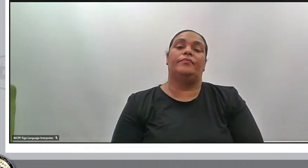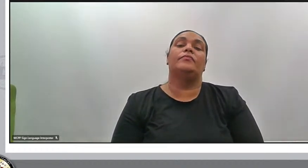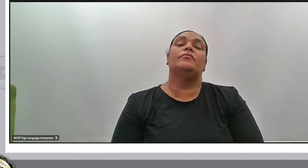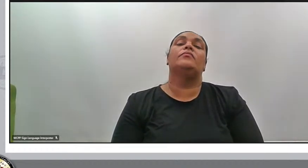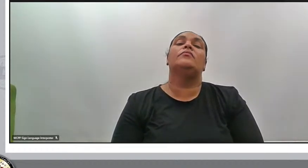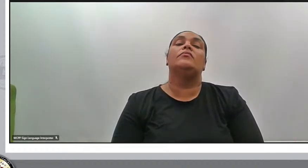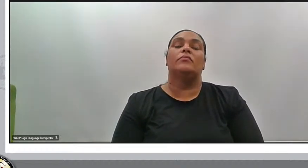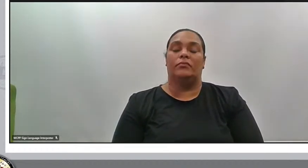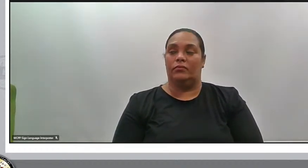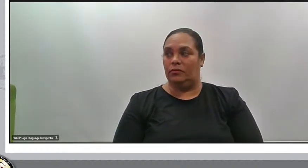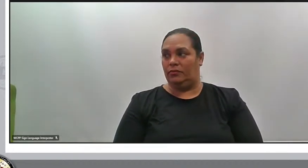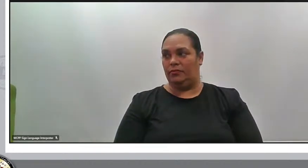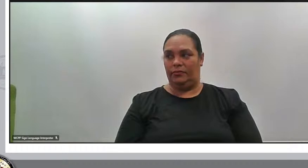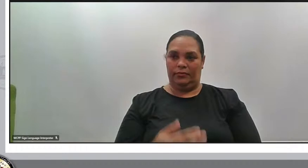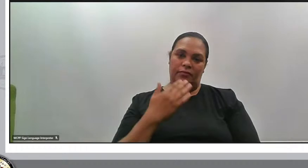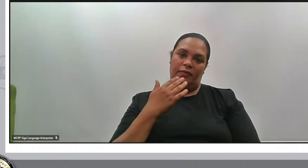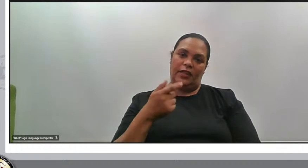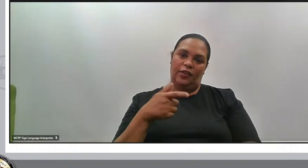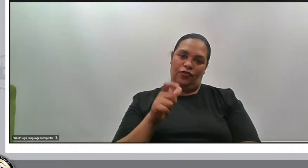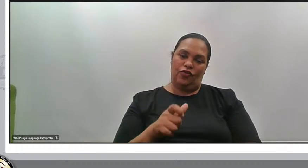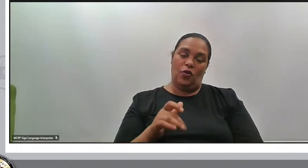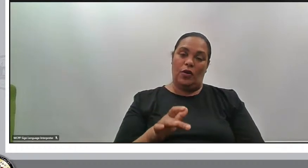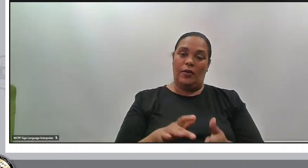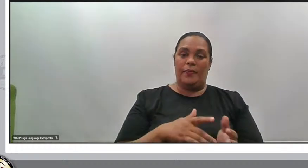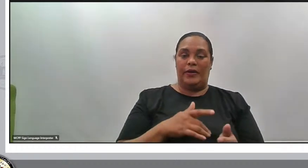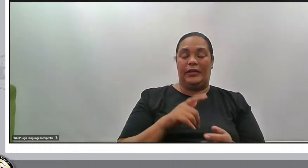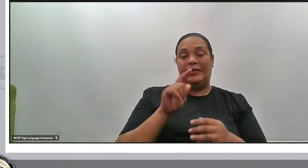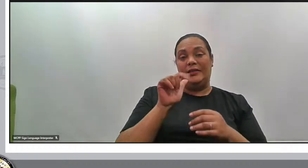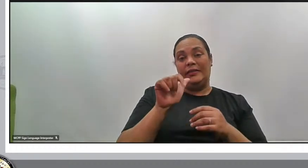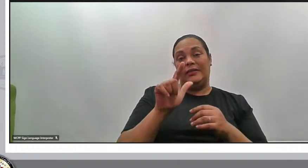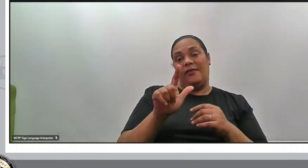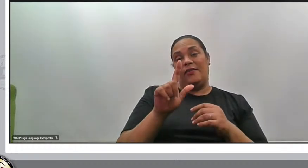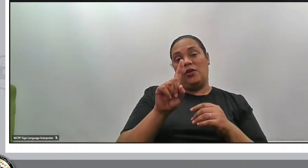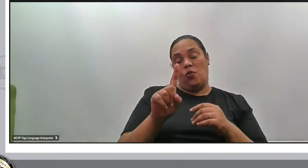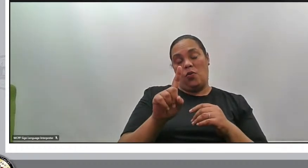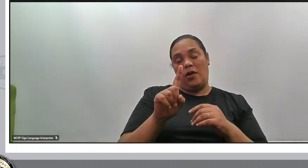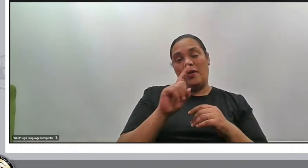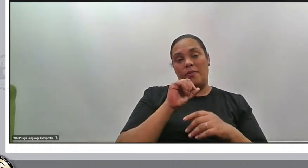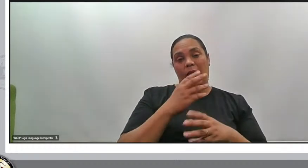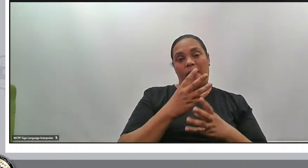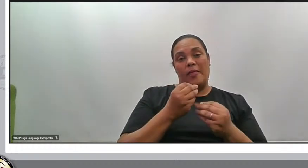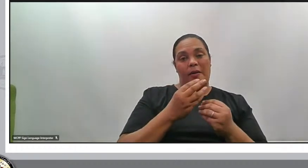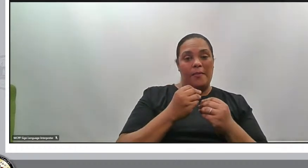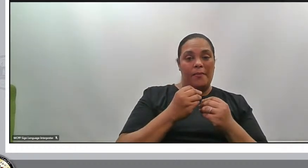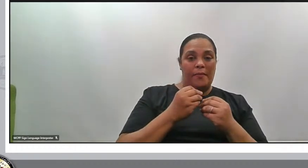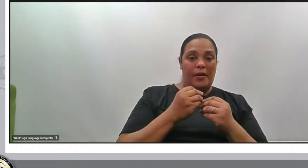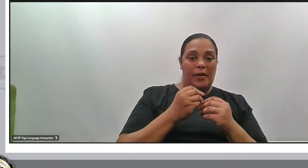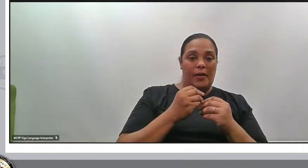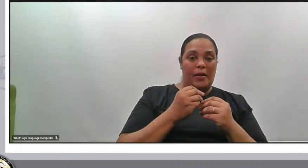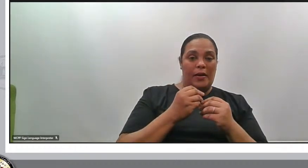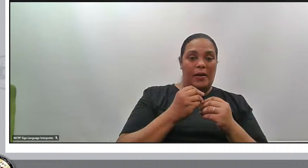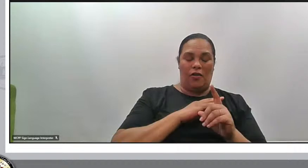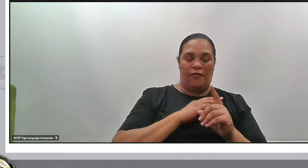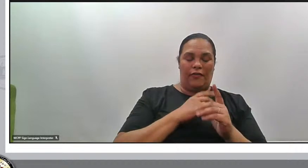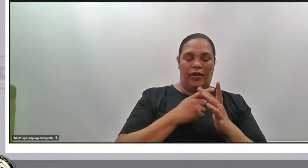Thank you, Chair. On page 71, on the number of personnel and